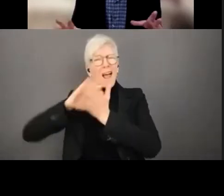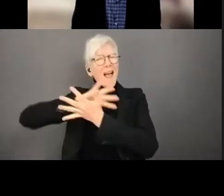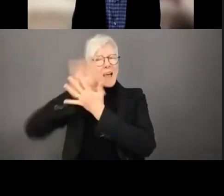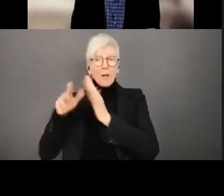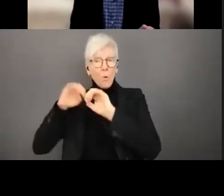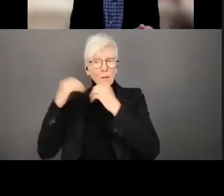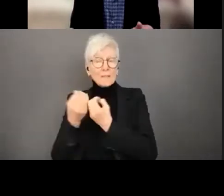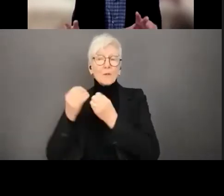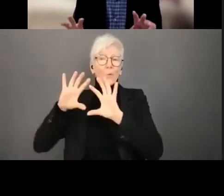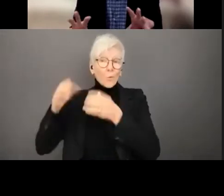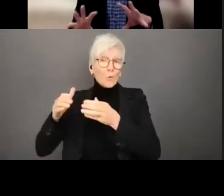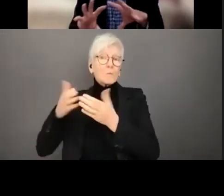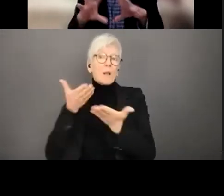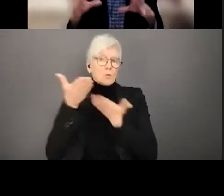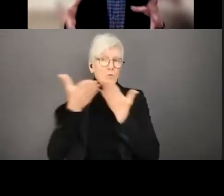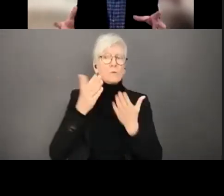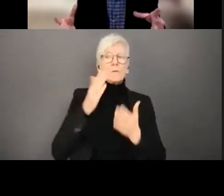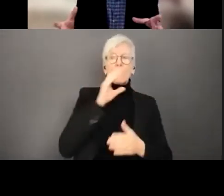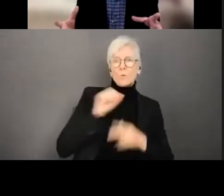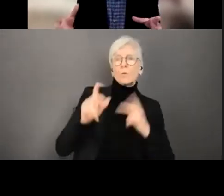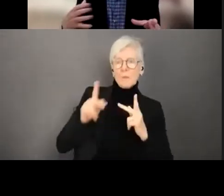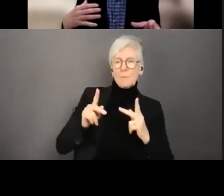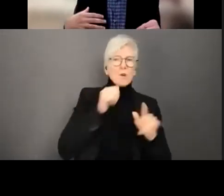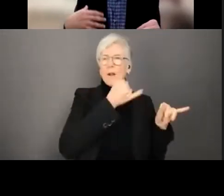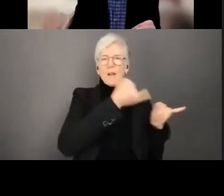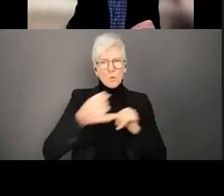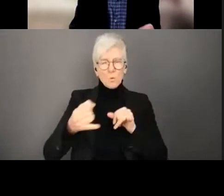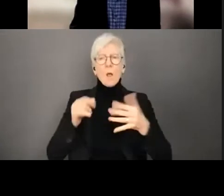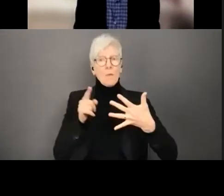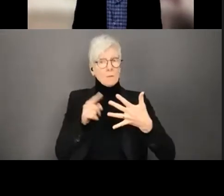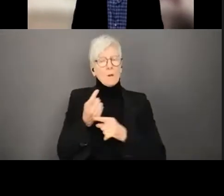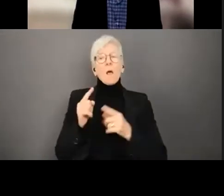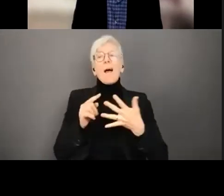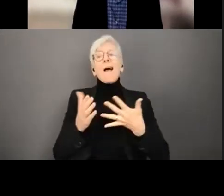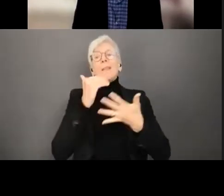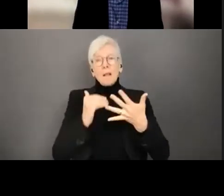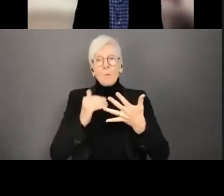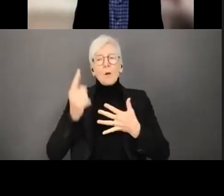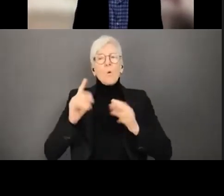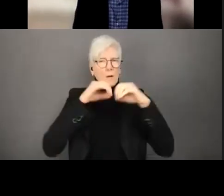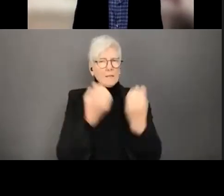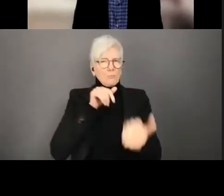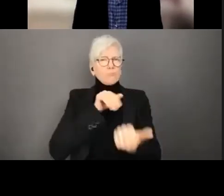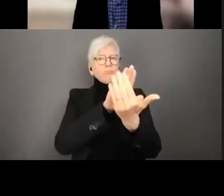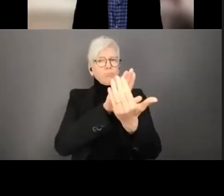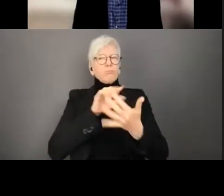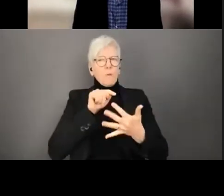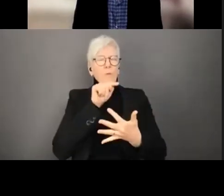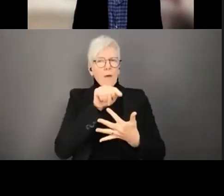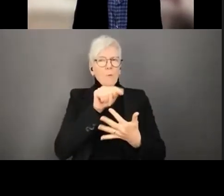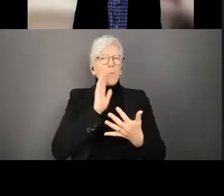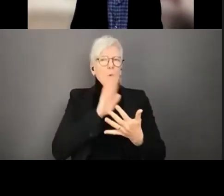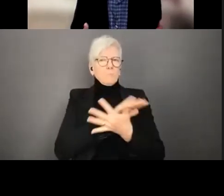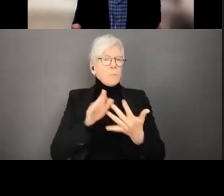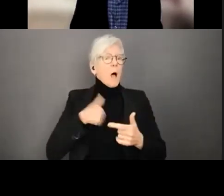going to be focusing on the whole organizational aspect, which is outward facing. Part of our strategy is to